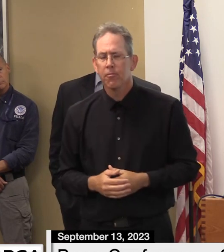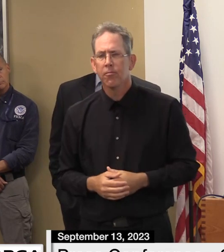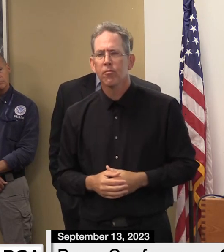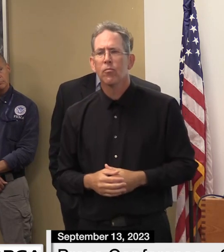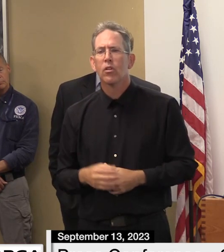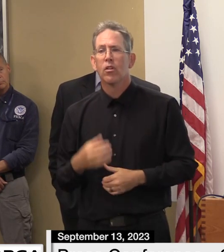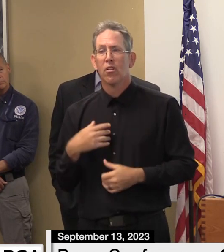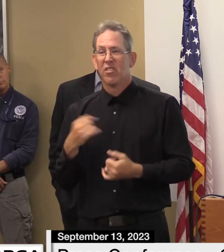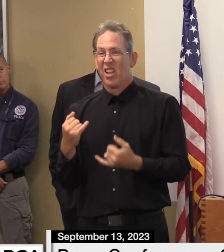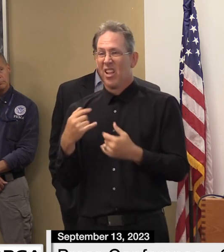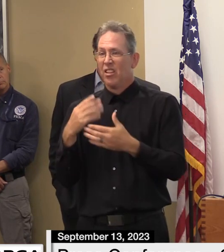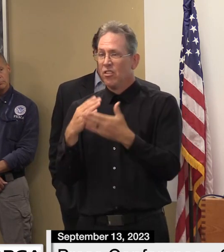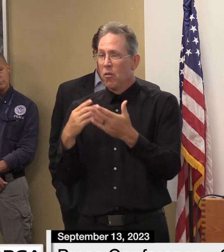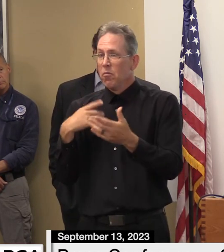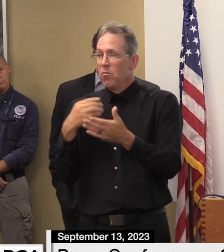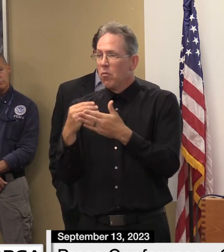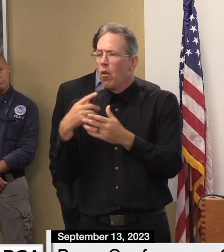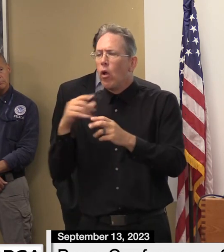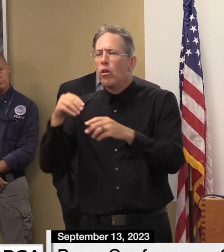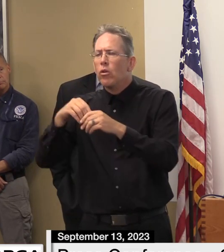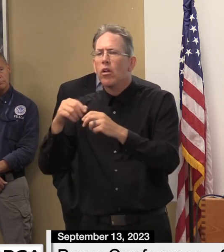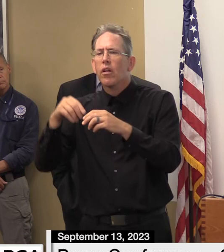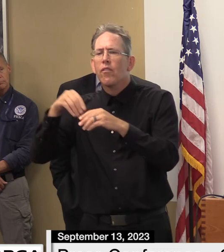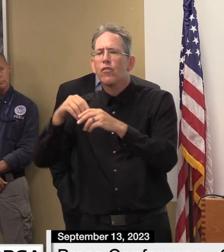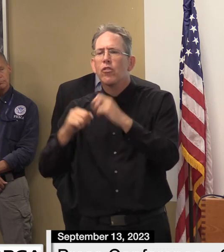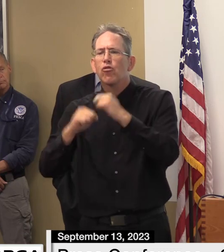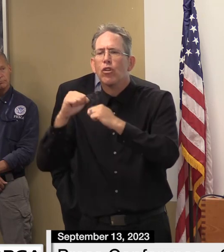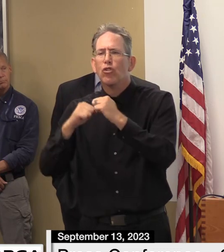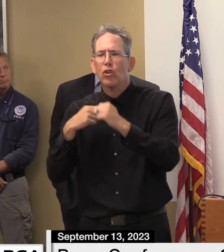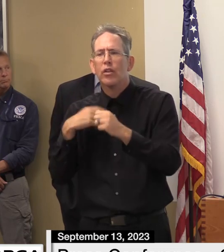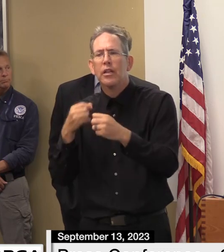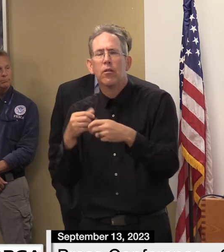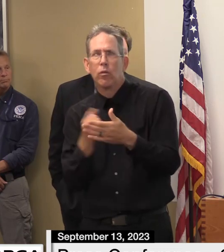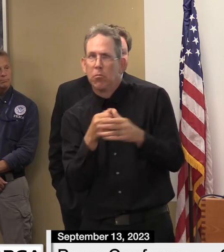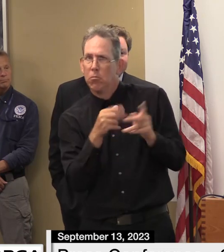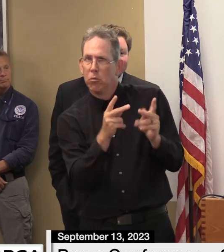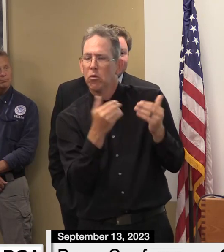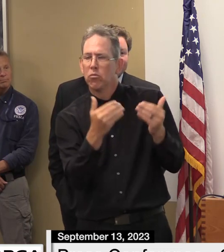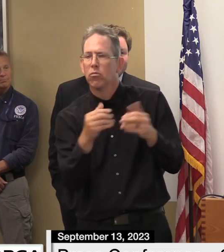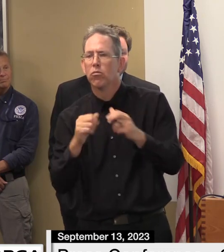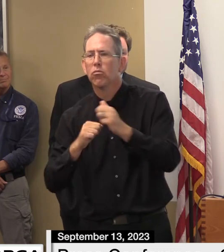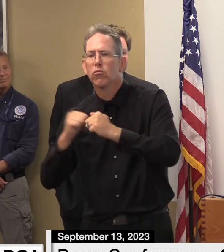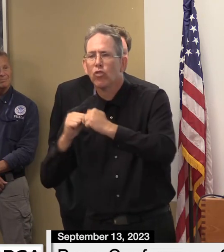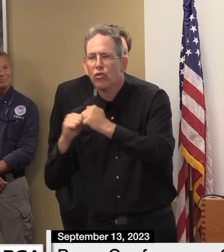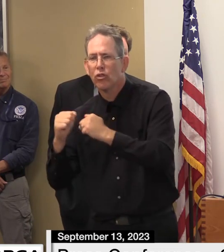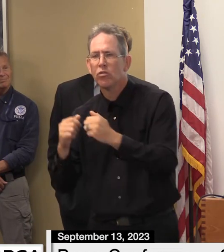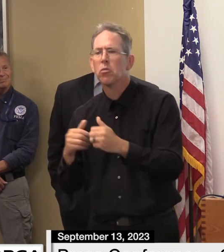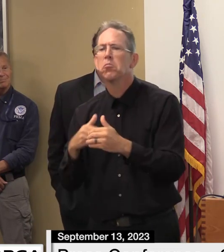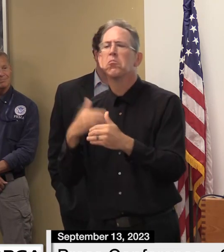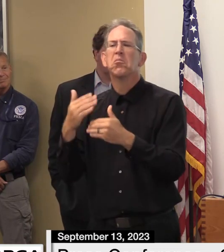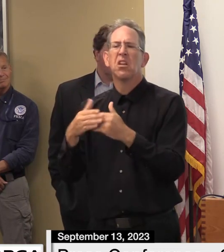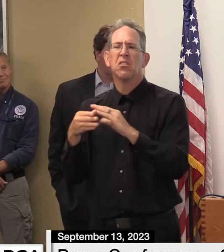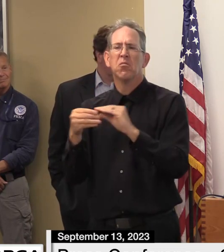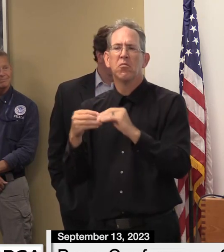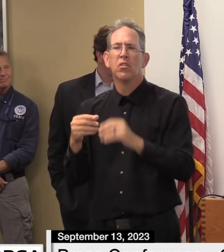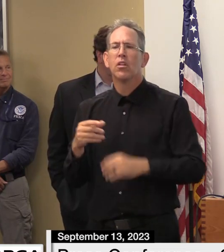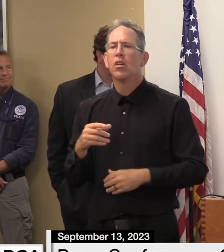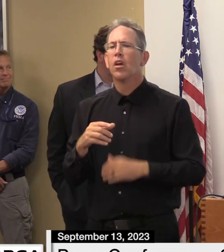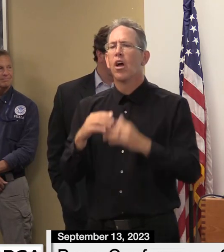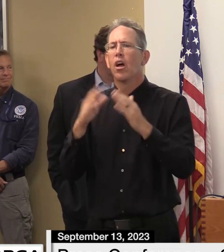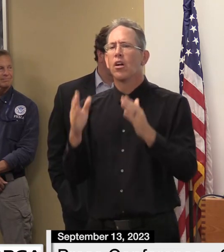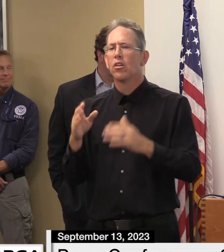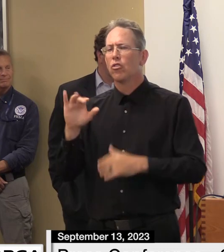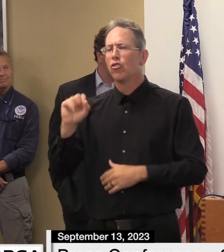place, and are very excited about this opportunity. Next, I'd like to invite up the Commissioner of Housing, Josh Hanford.